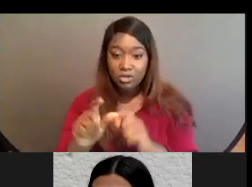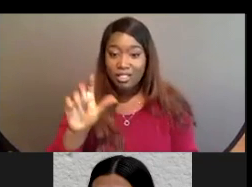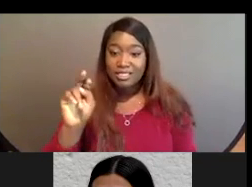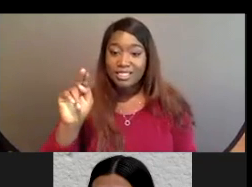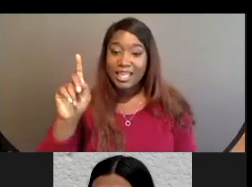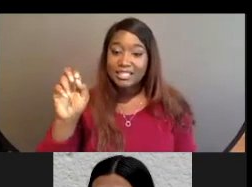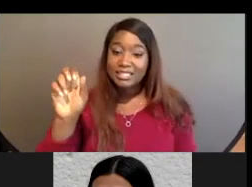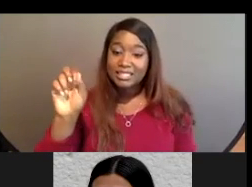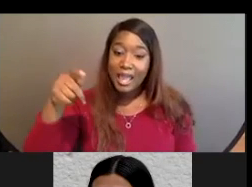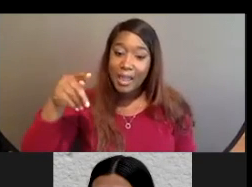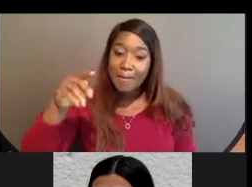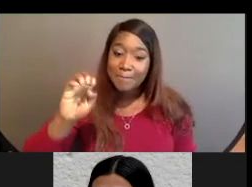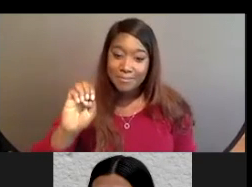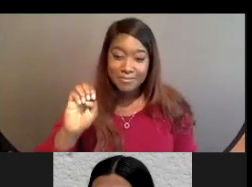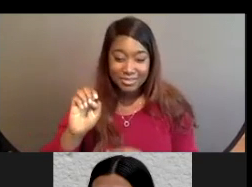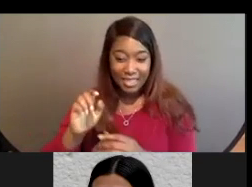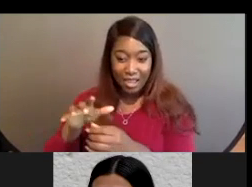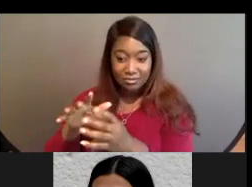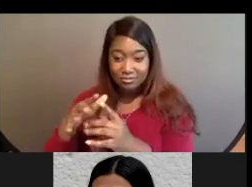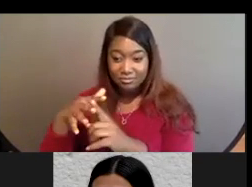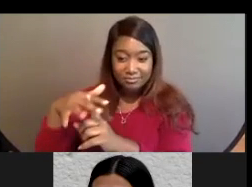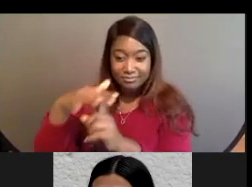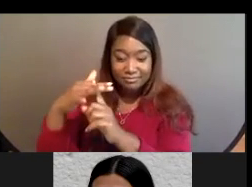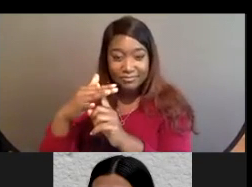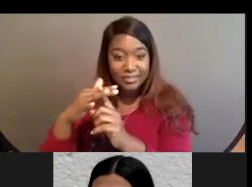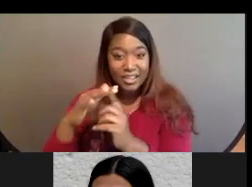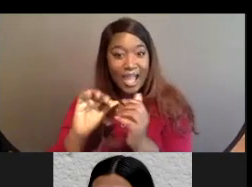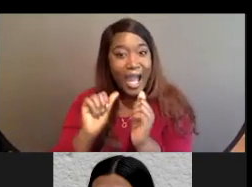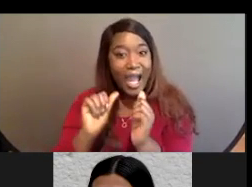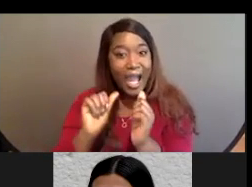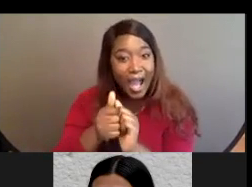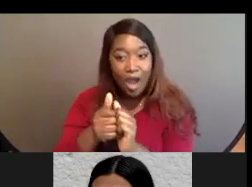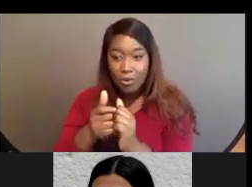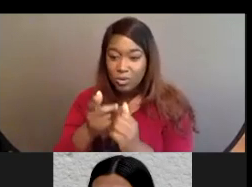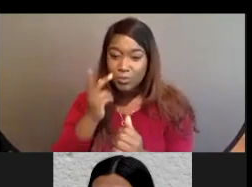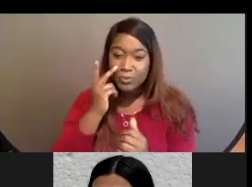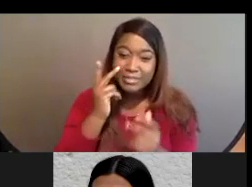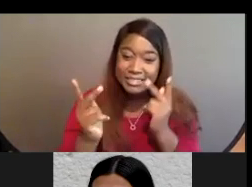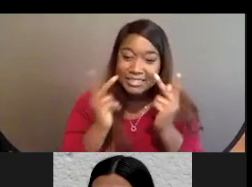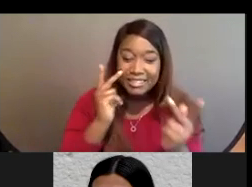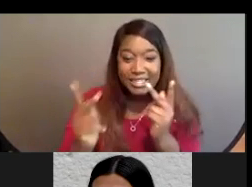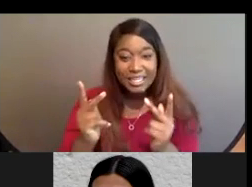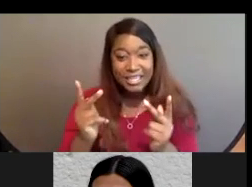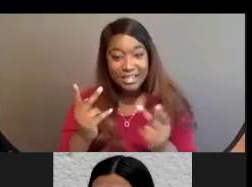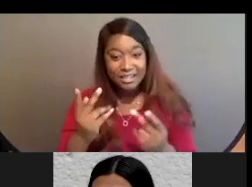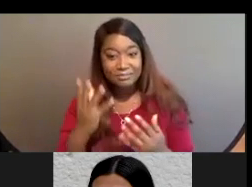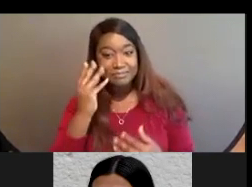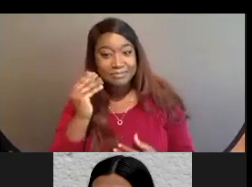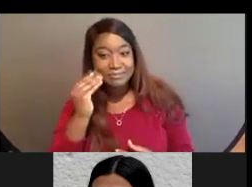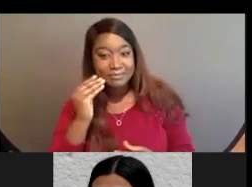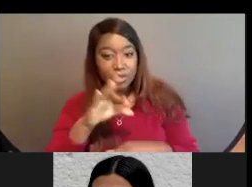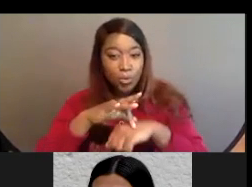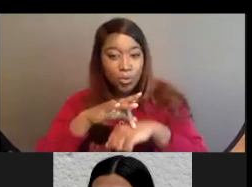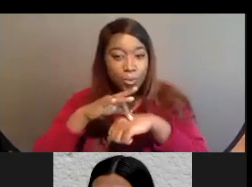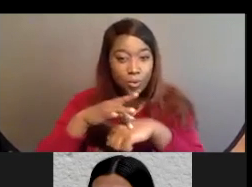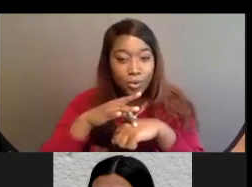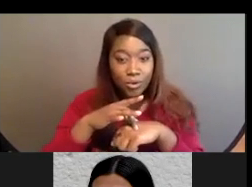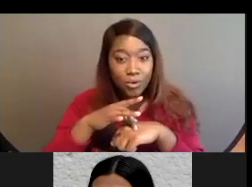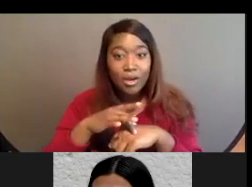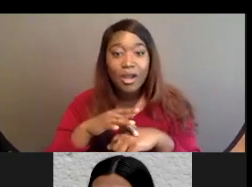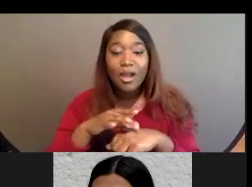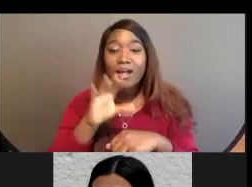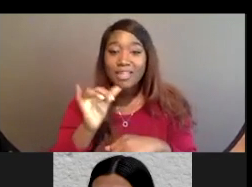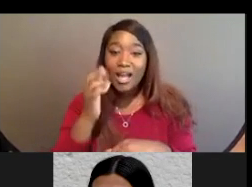going to contextualize and see and be in the world. Right? And that's why this is also